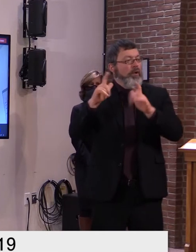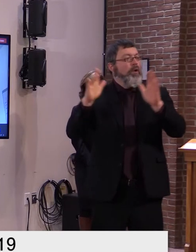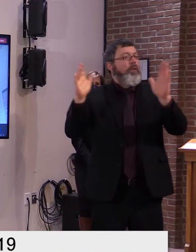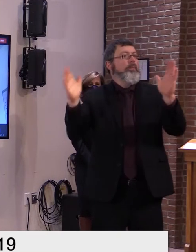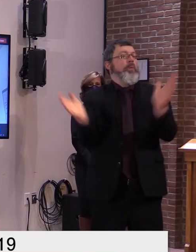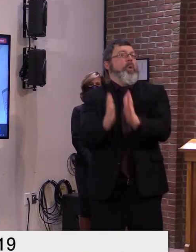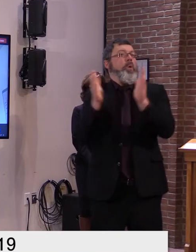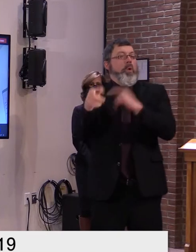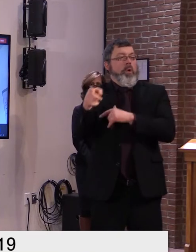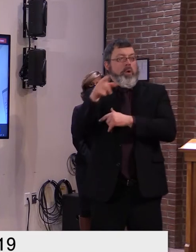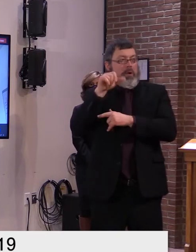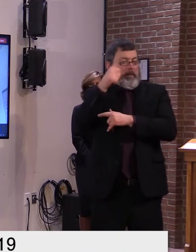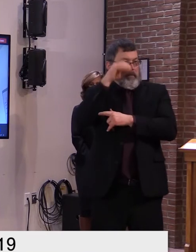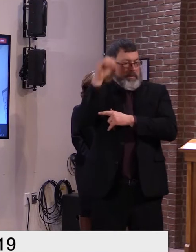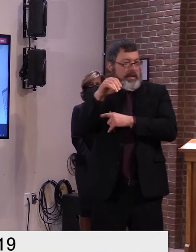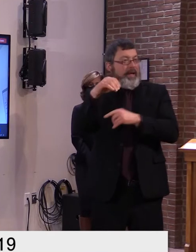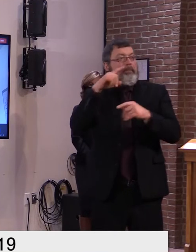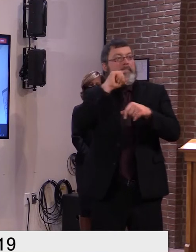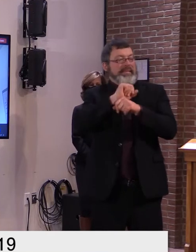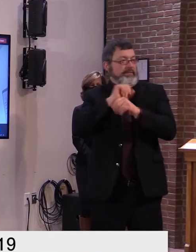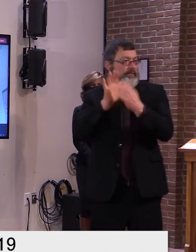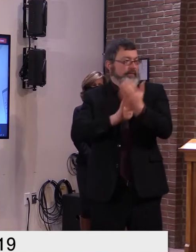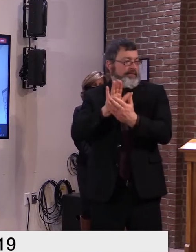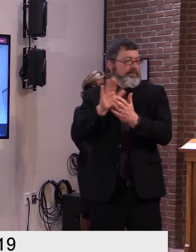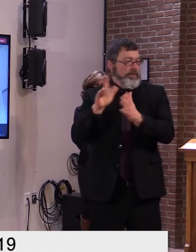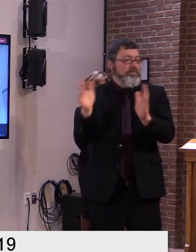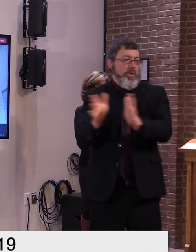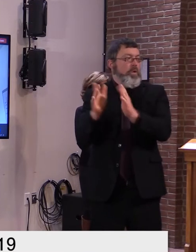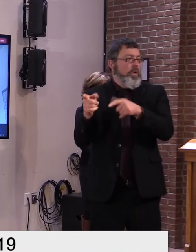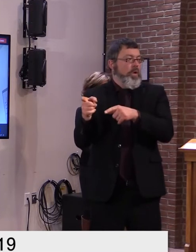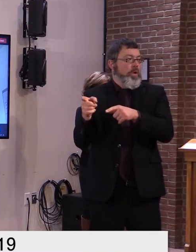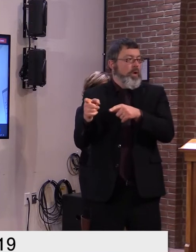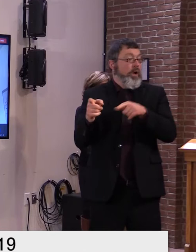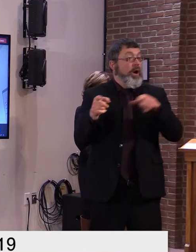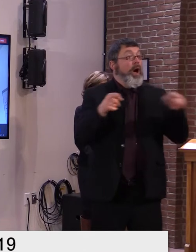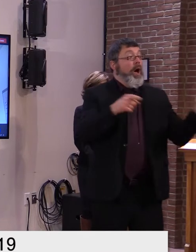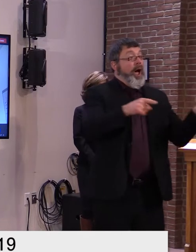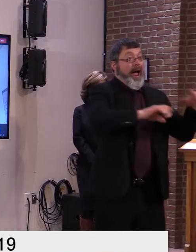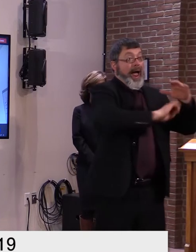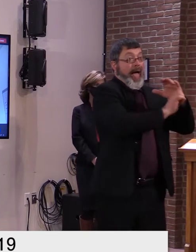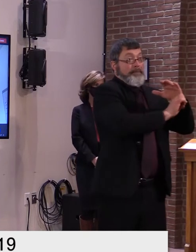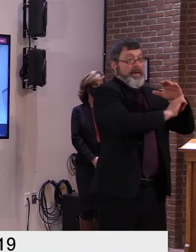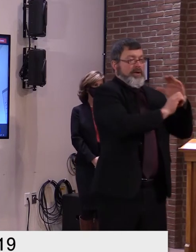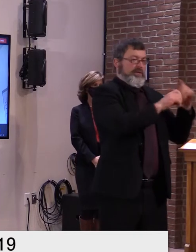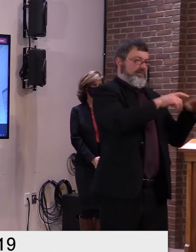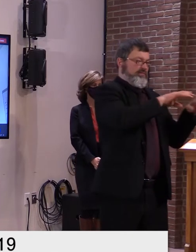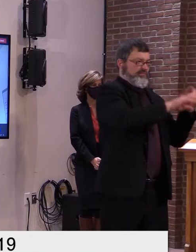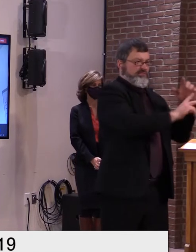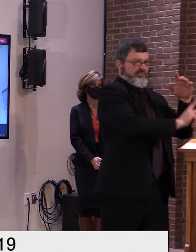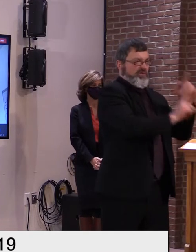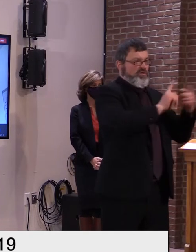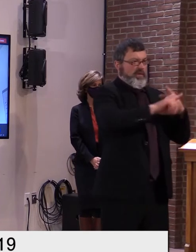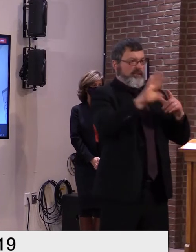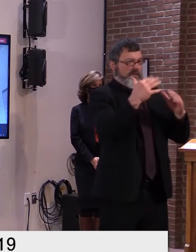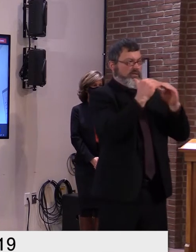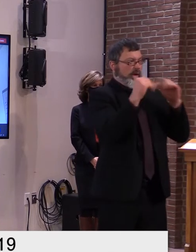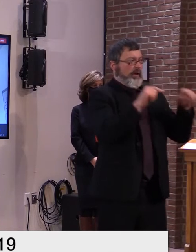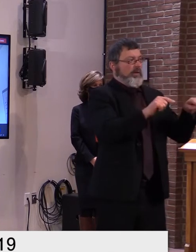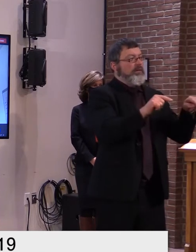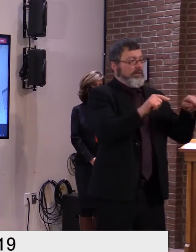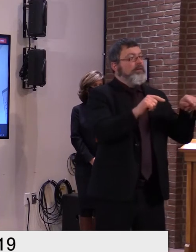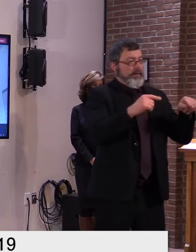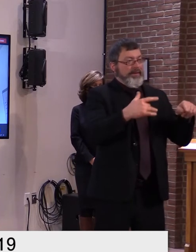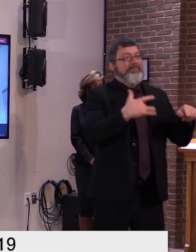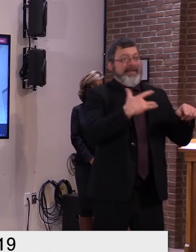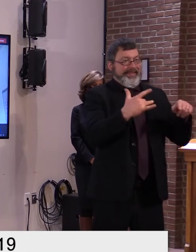there was double the rate at about 20% of the students in-person. In just over 50% of our elementary schools were in